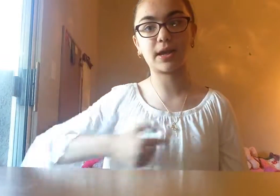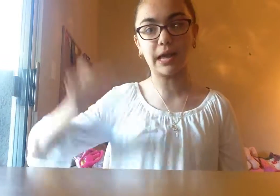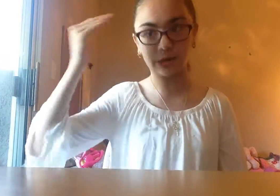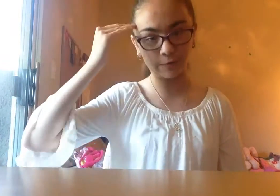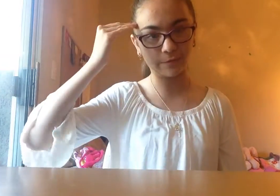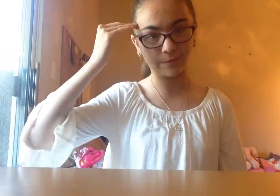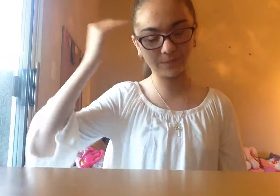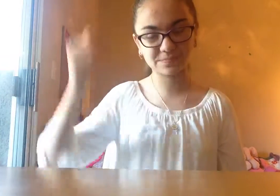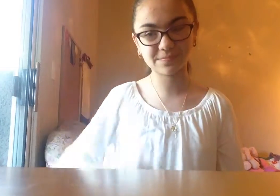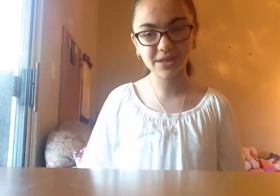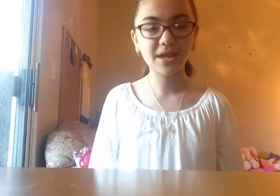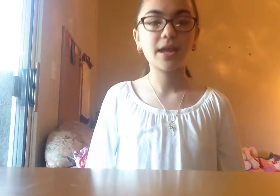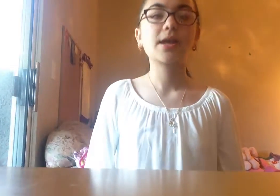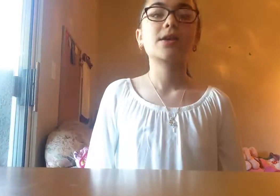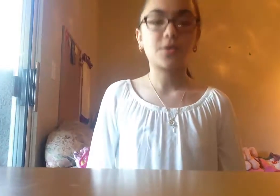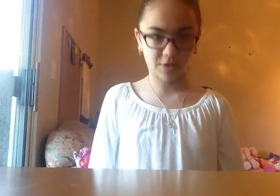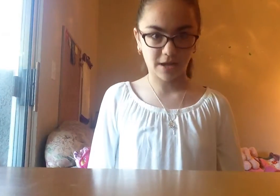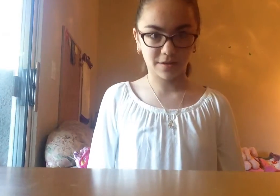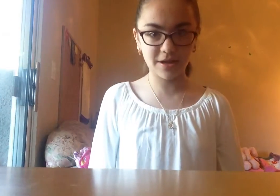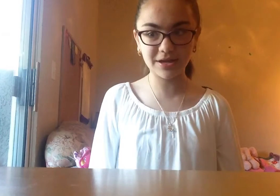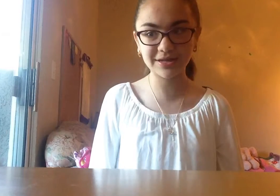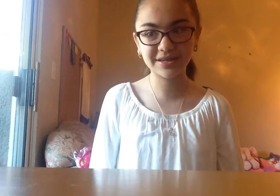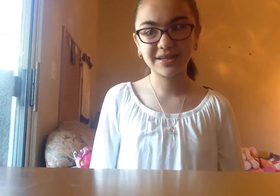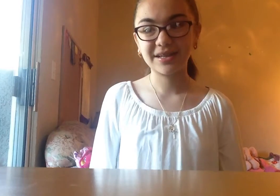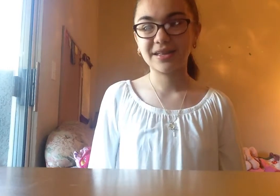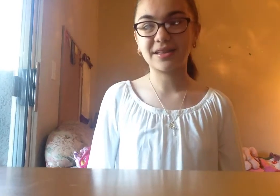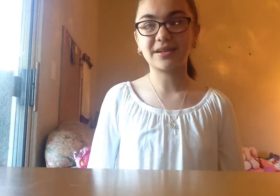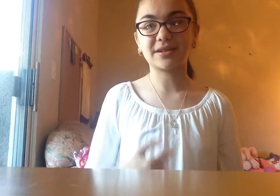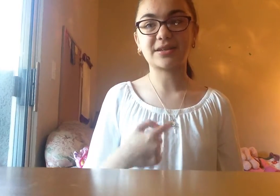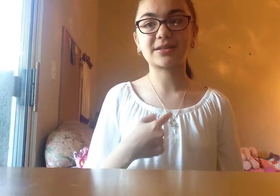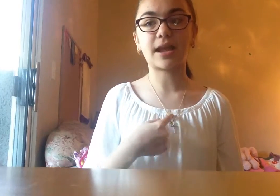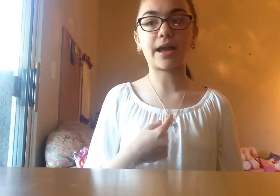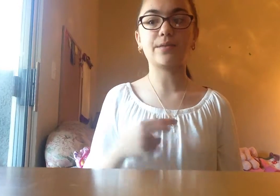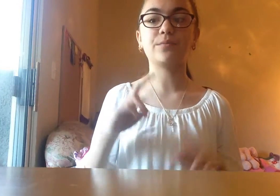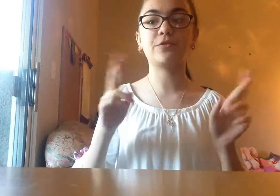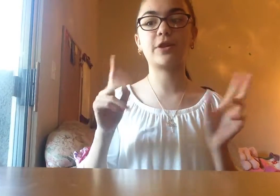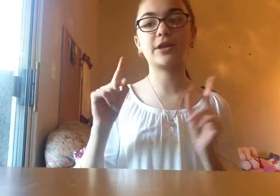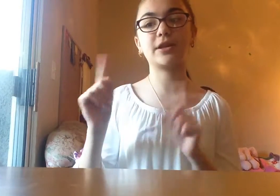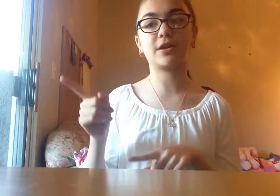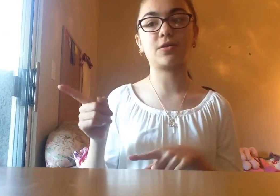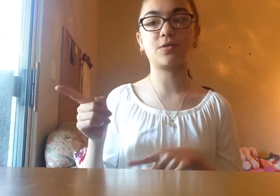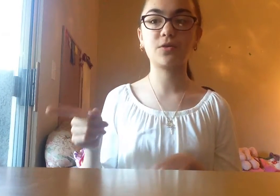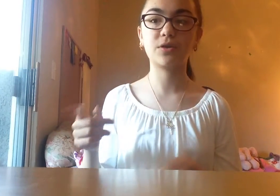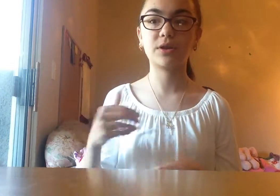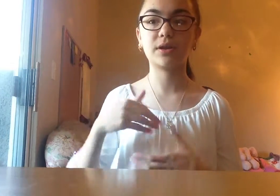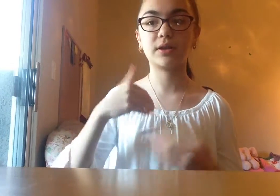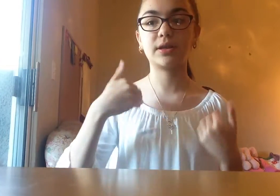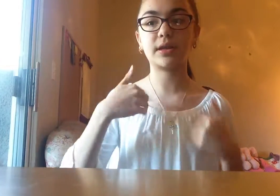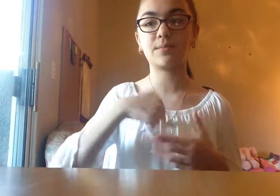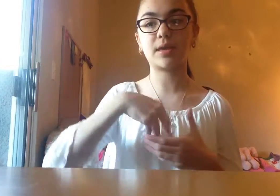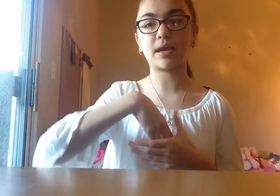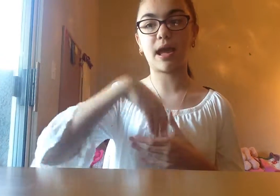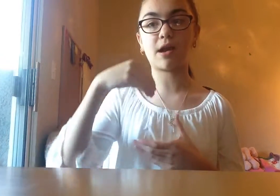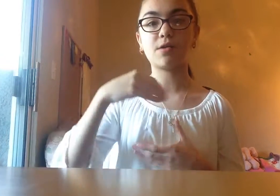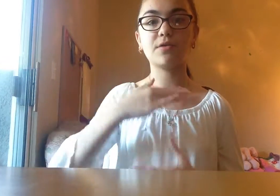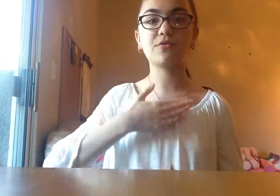I know. Okay. Then it goes, I'm ready to go. Get me out of